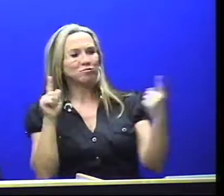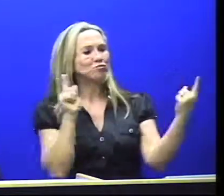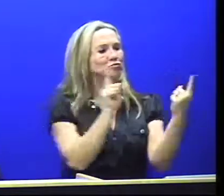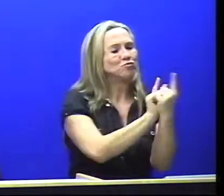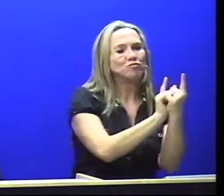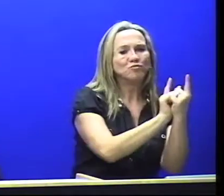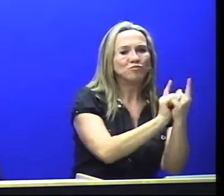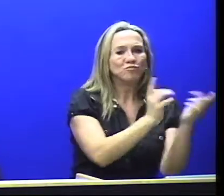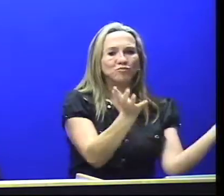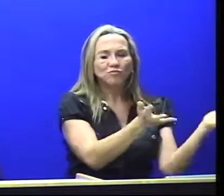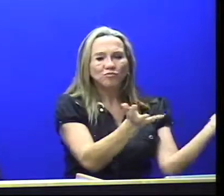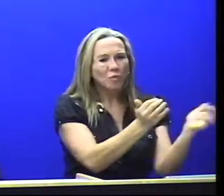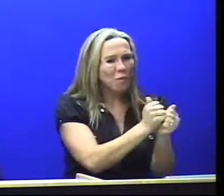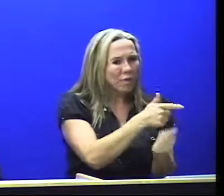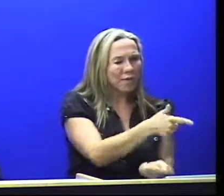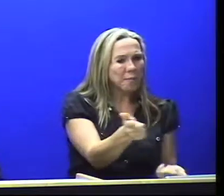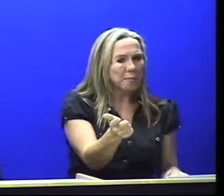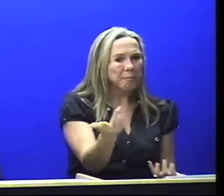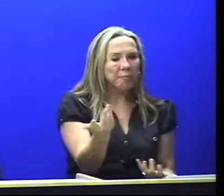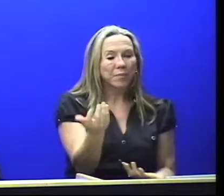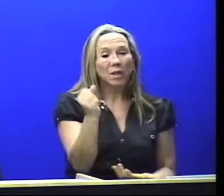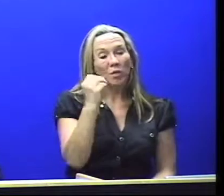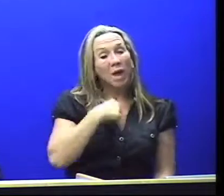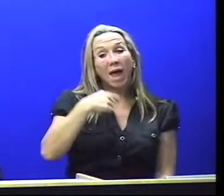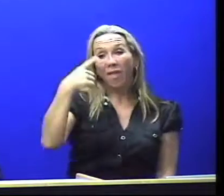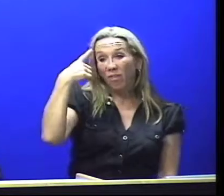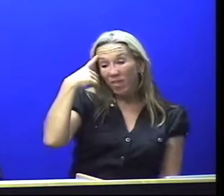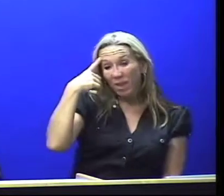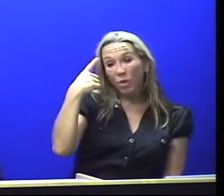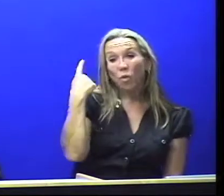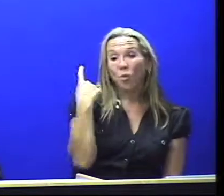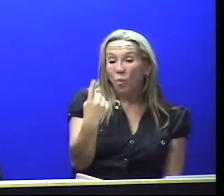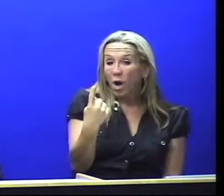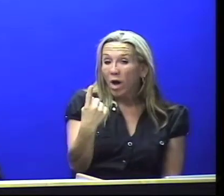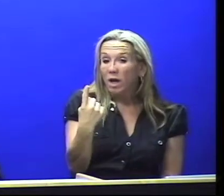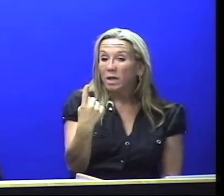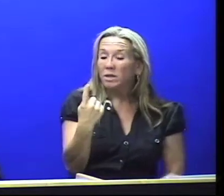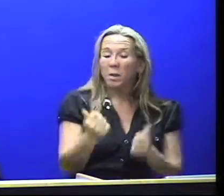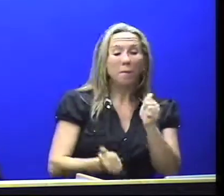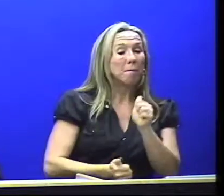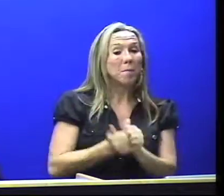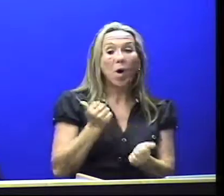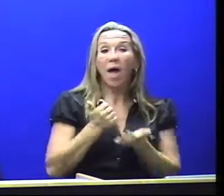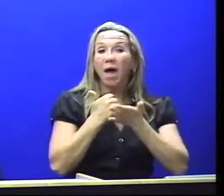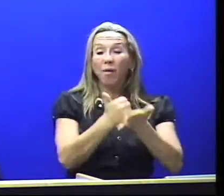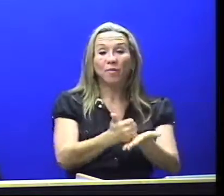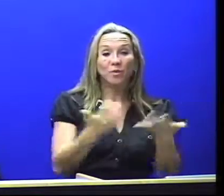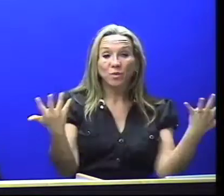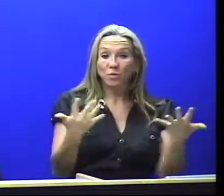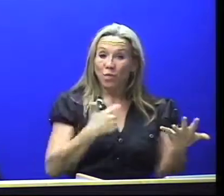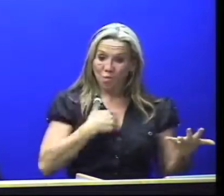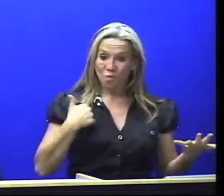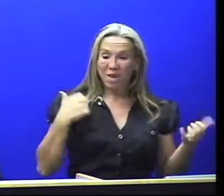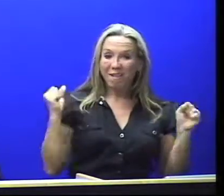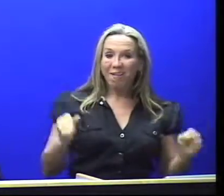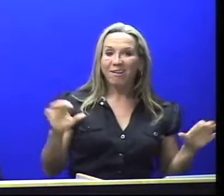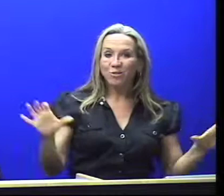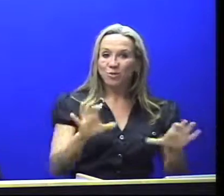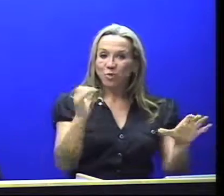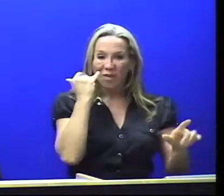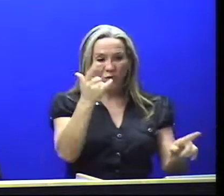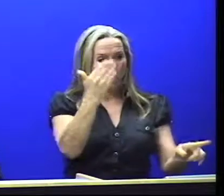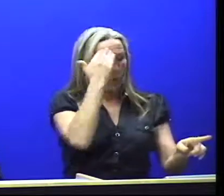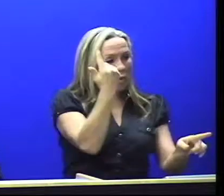them. So I think that one of the most helpful things we can do when someone